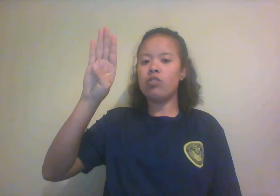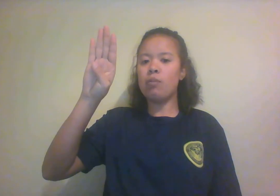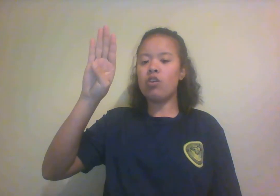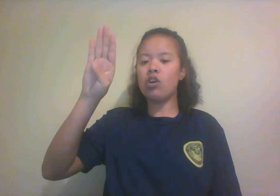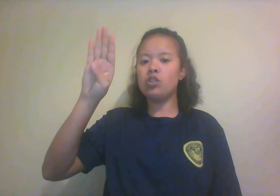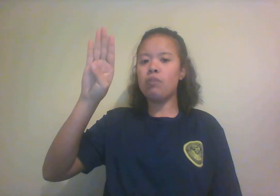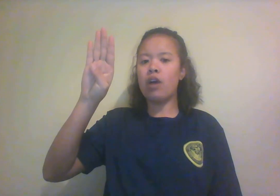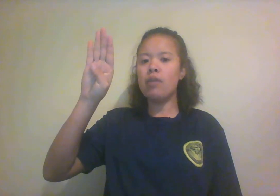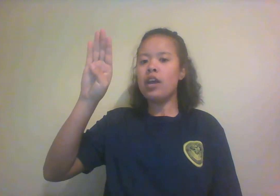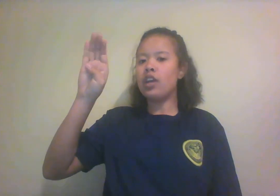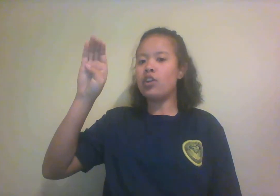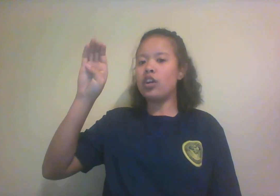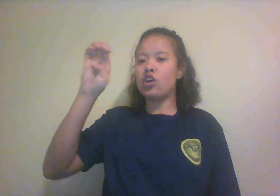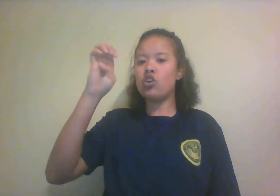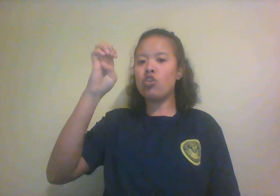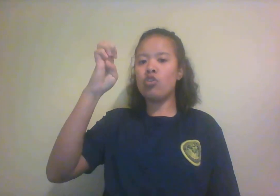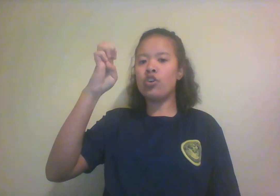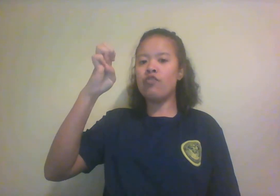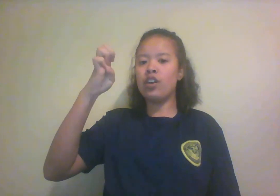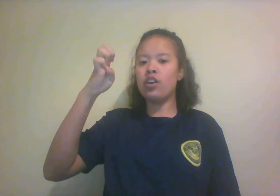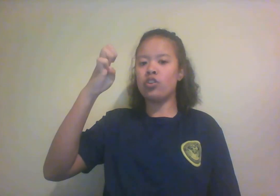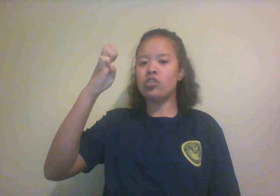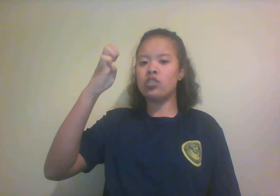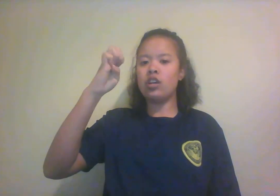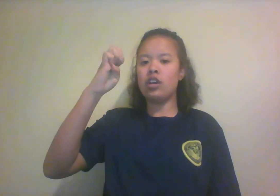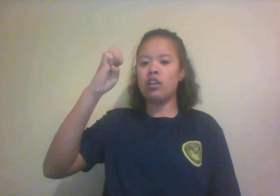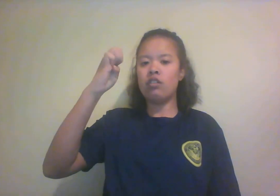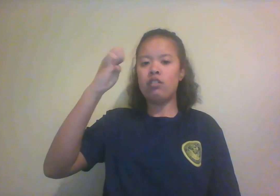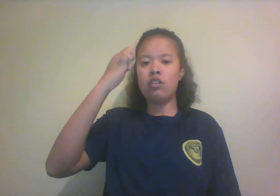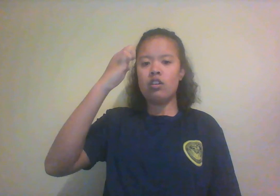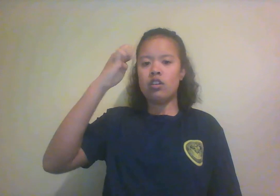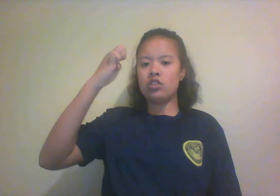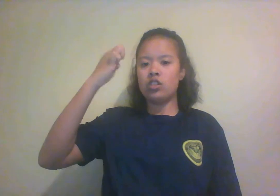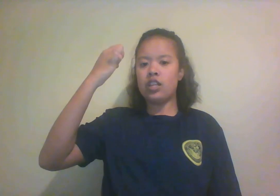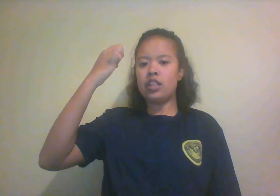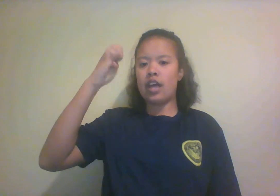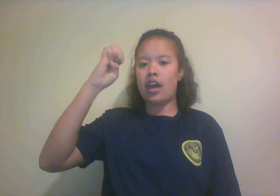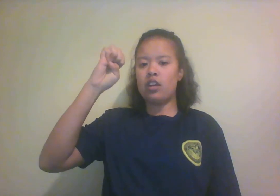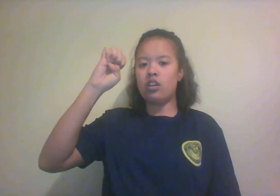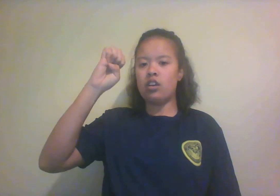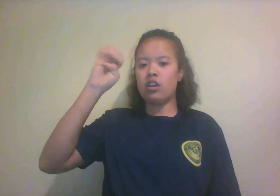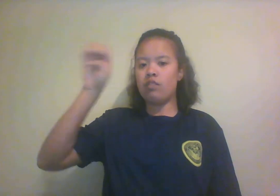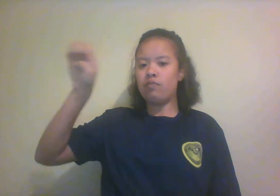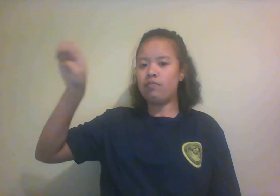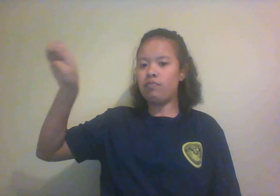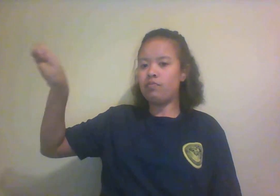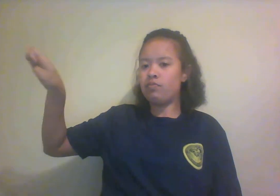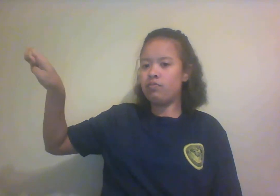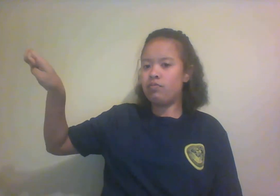thumb across your palm, and you're going to curl your fingers in, just like that. E.